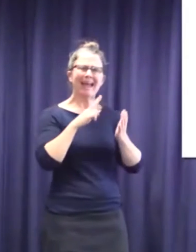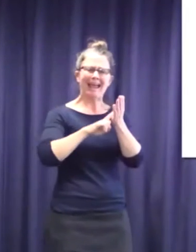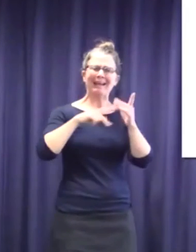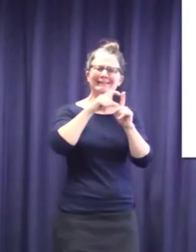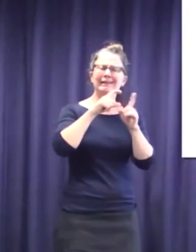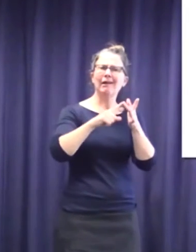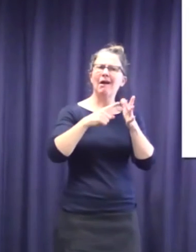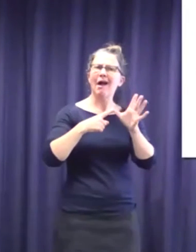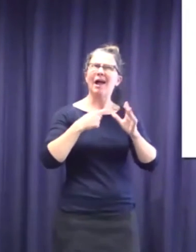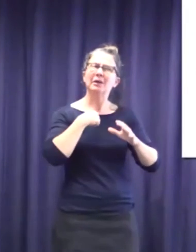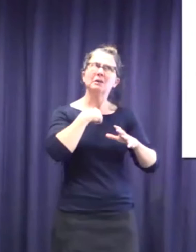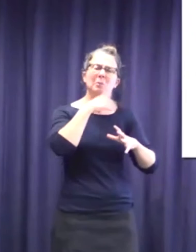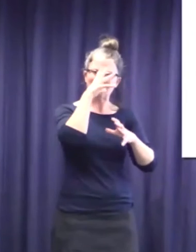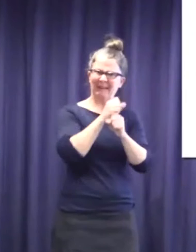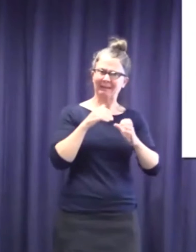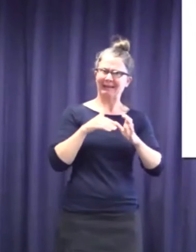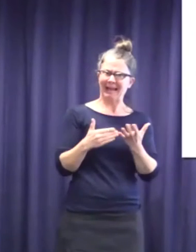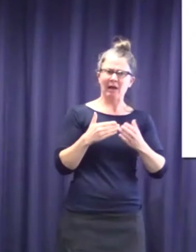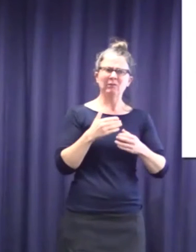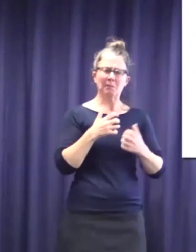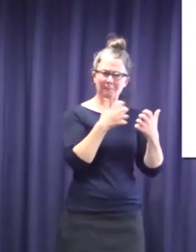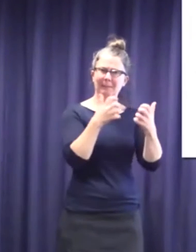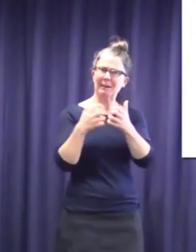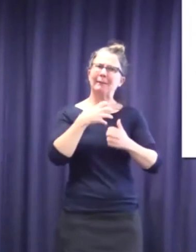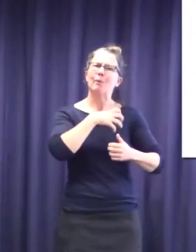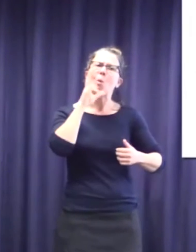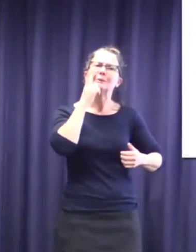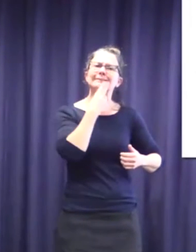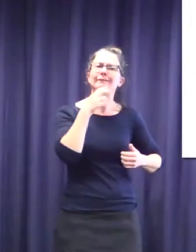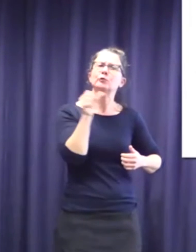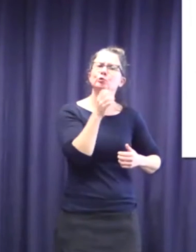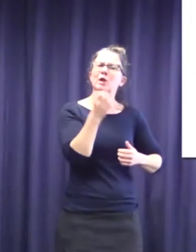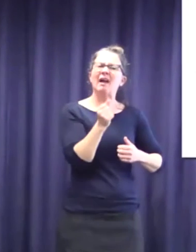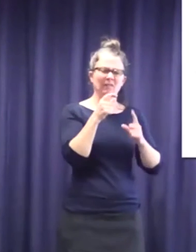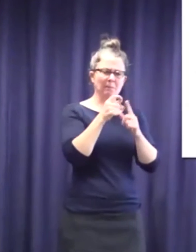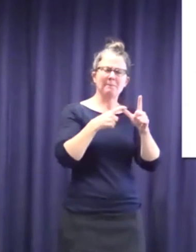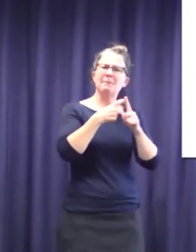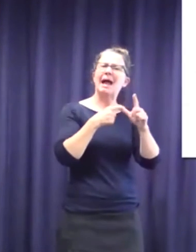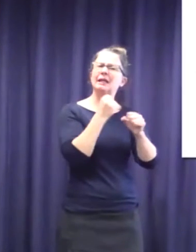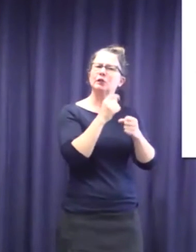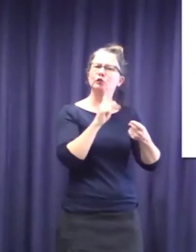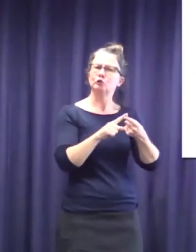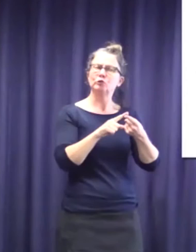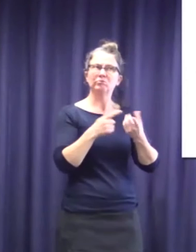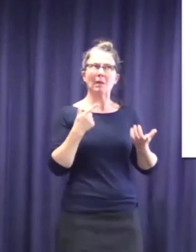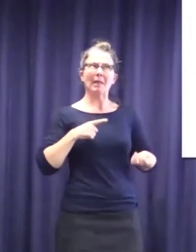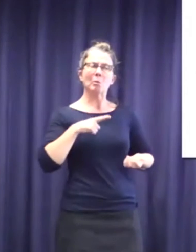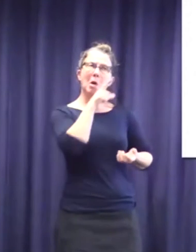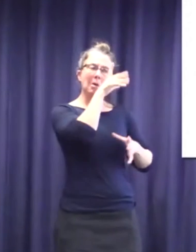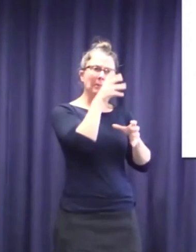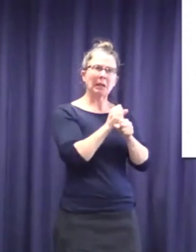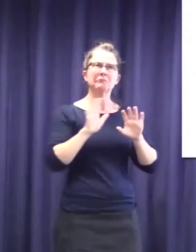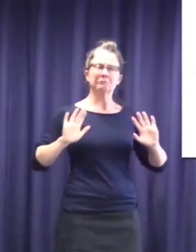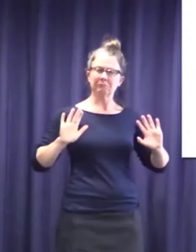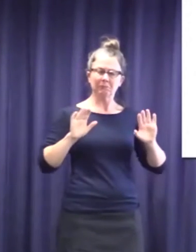deaf people with packages by now. And so in their minds, that justifies the cut. And therefore,